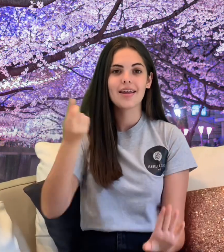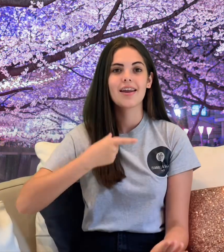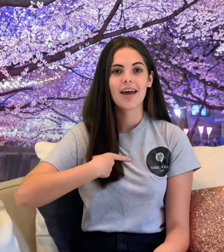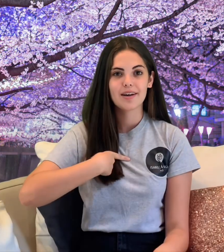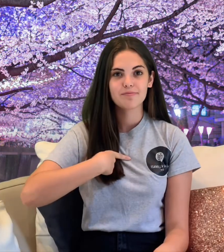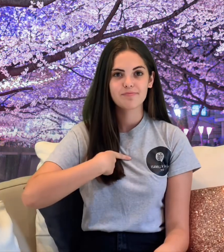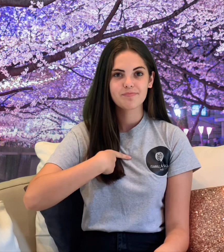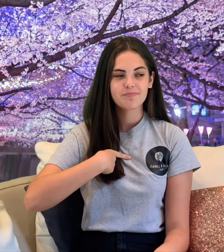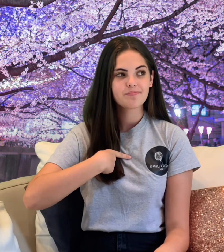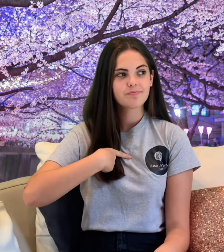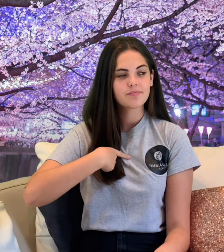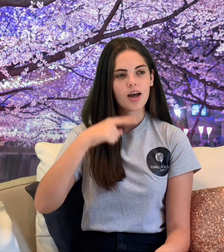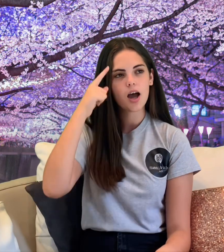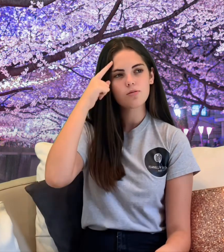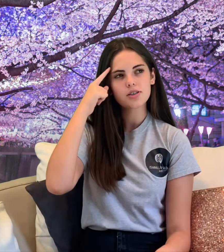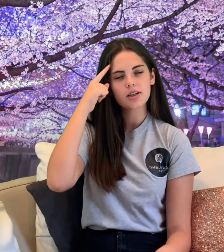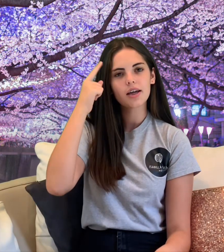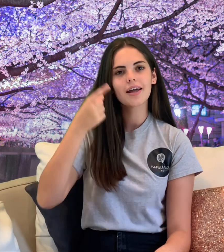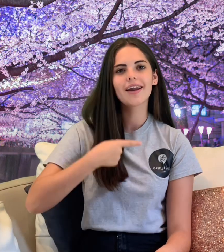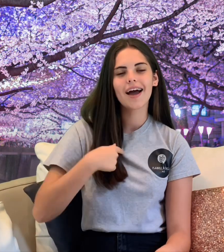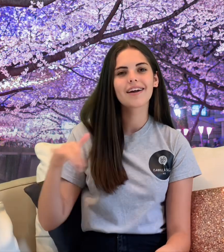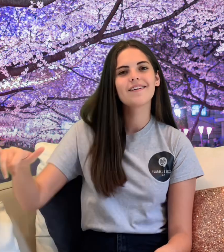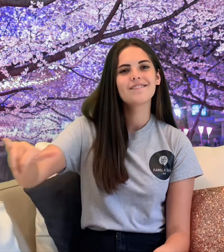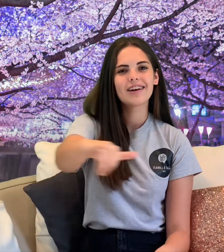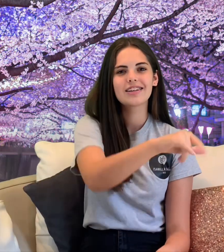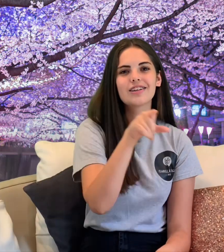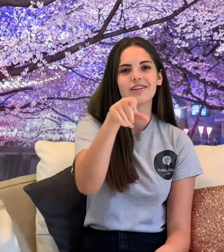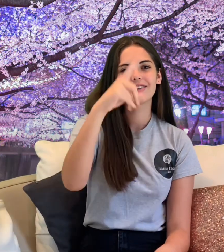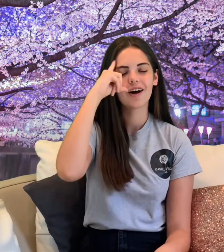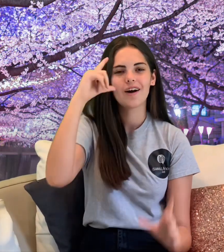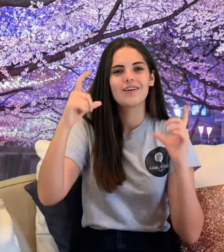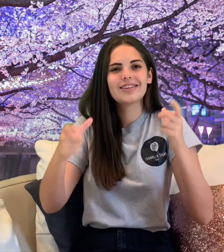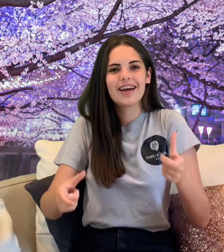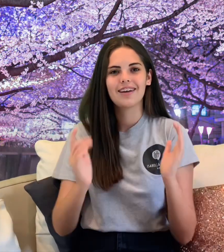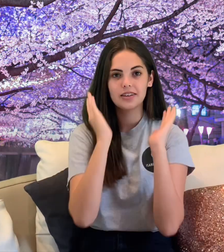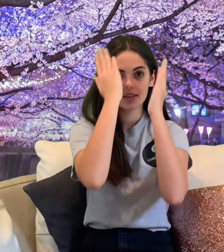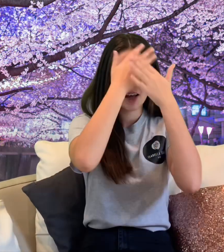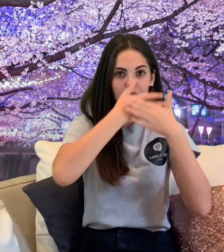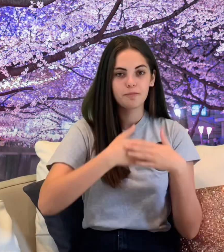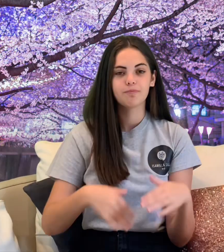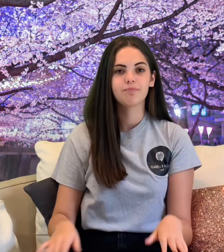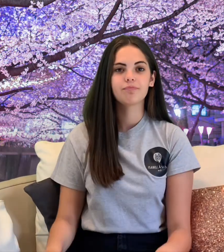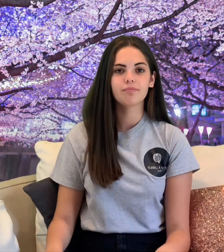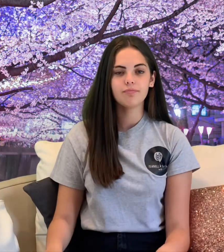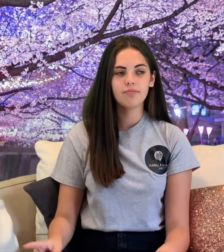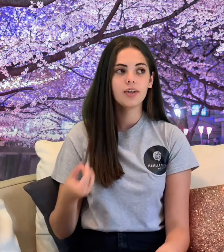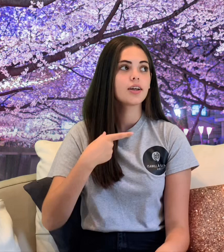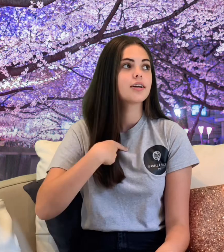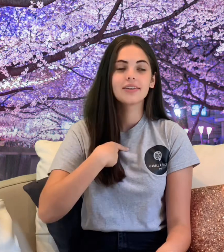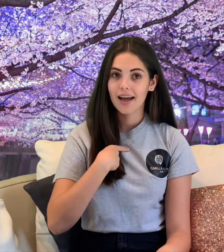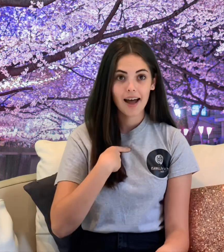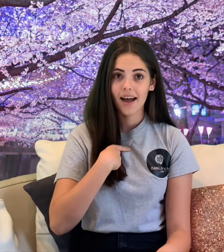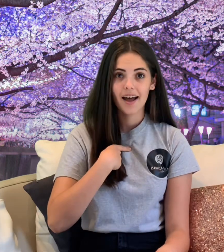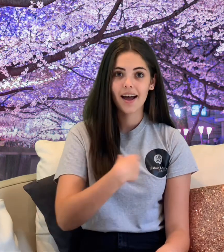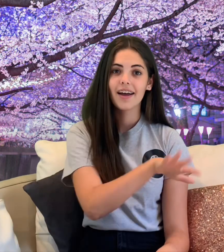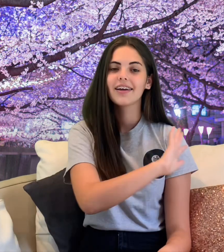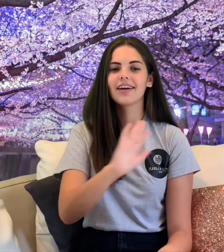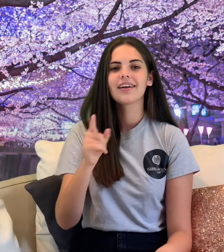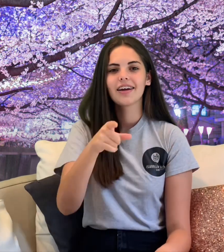Japan. And I was thinking I could fly to your hotel tonight. Cause I can't get